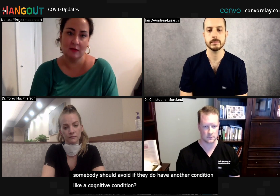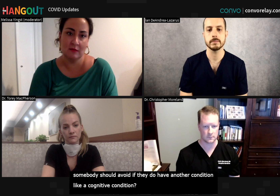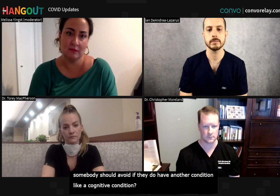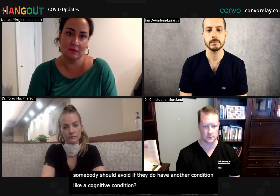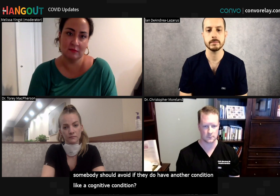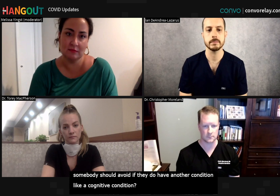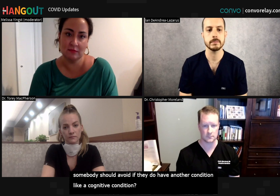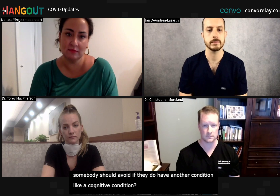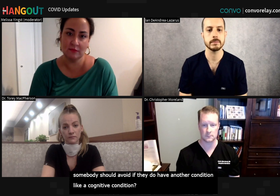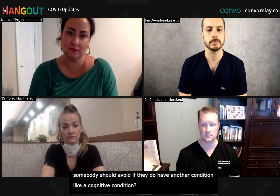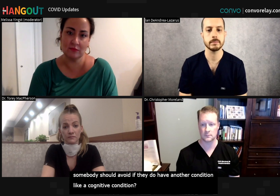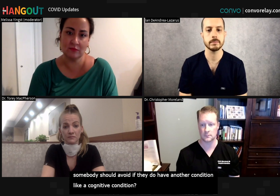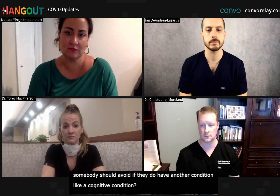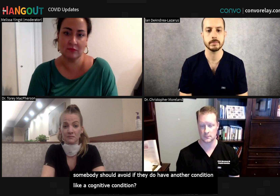vaccine?